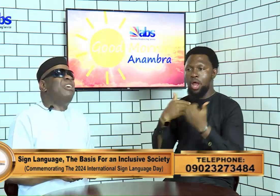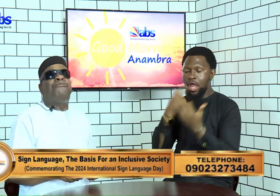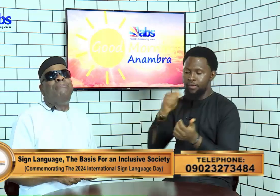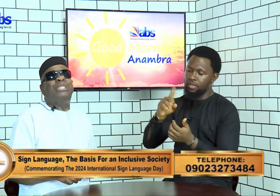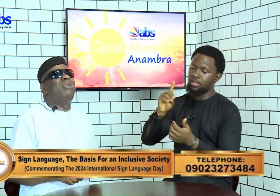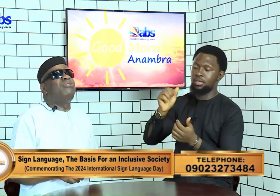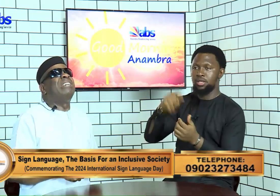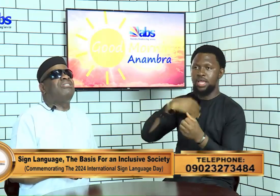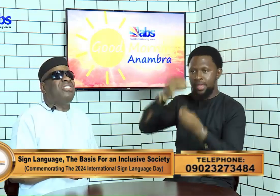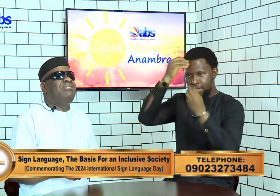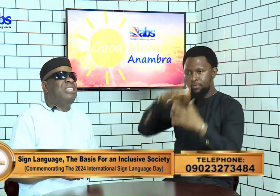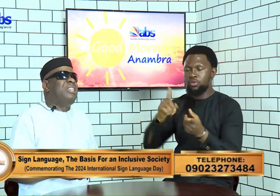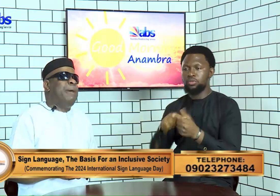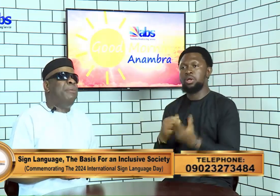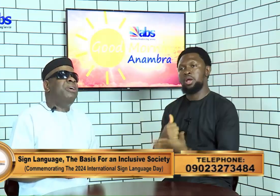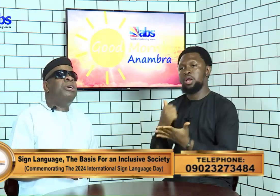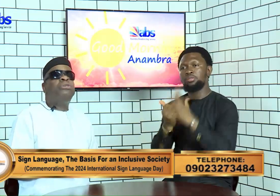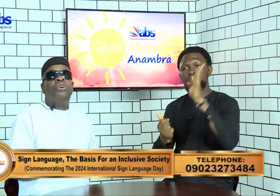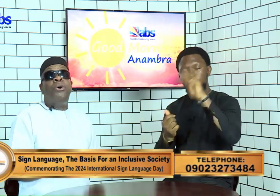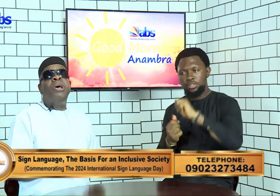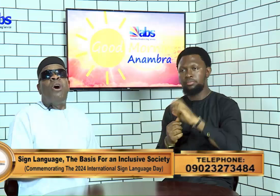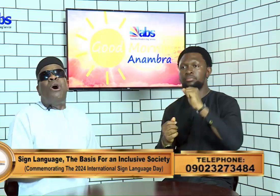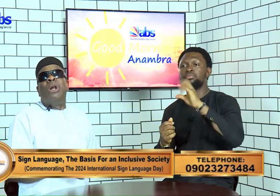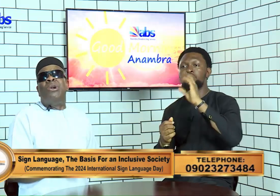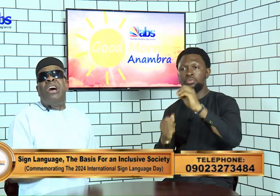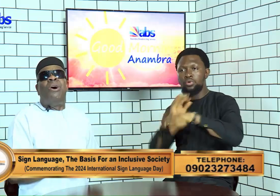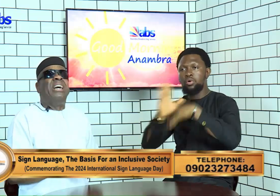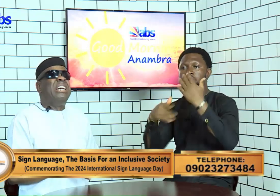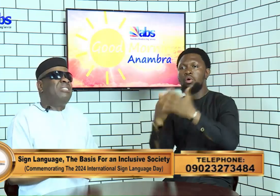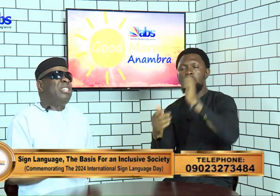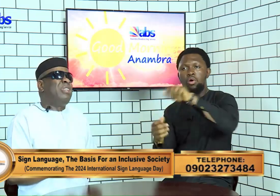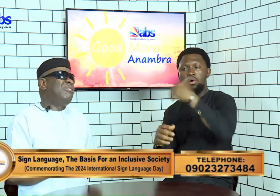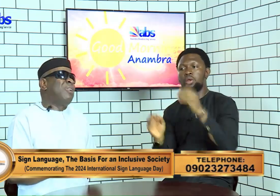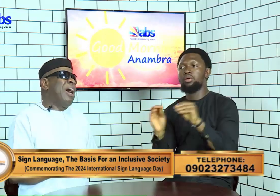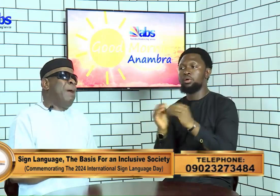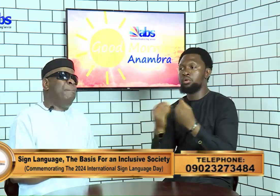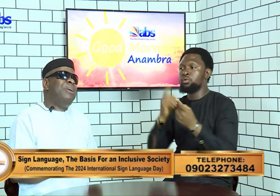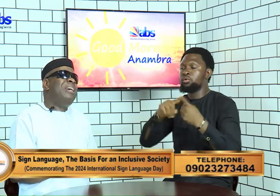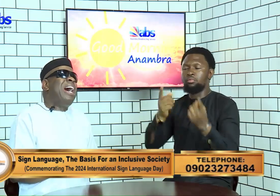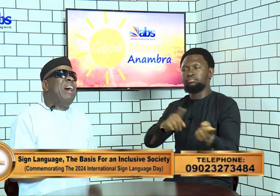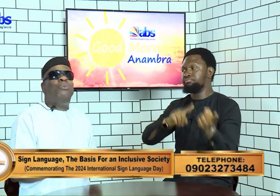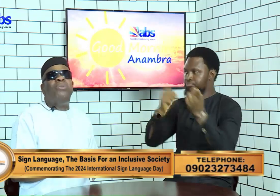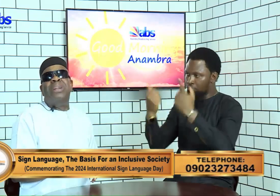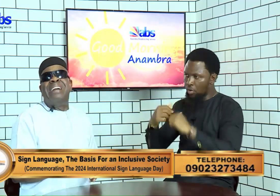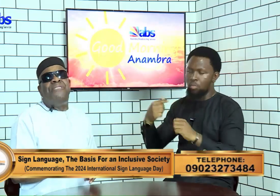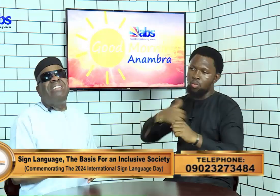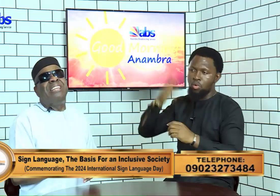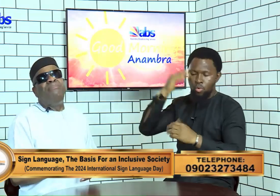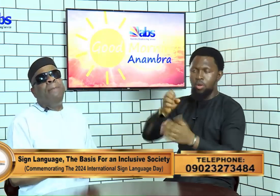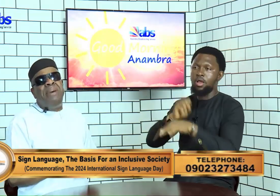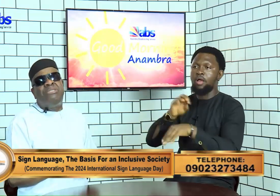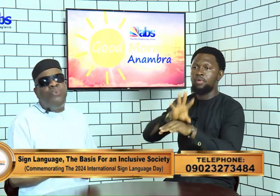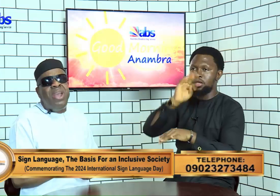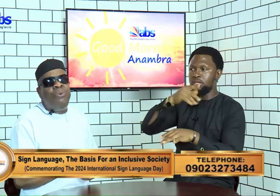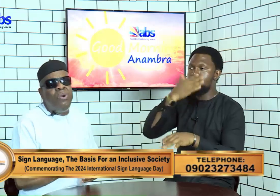have the information to assist them. So all other organizations to come, and we will advise them